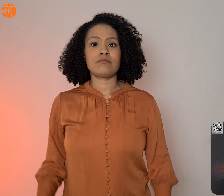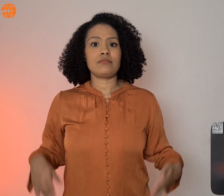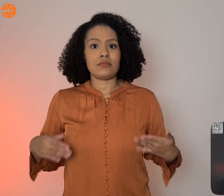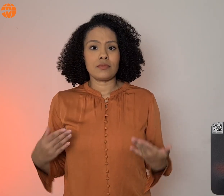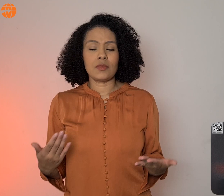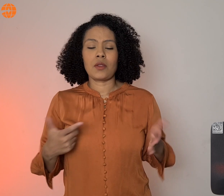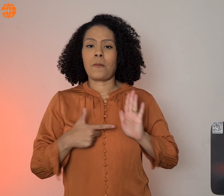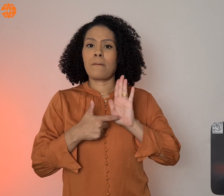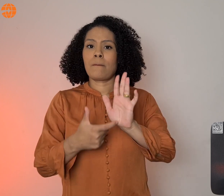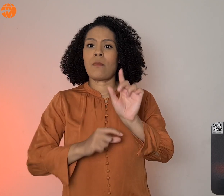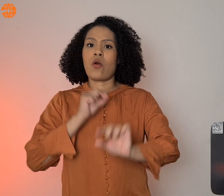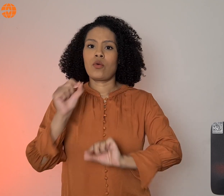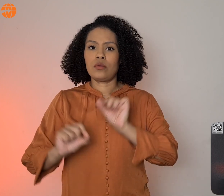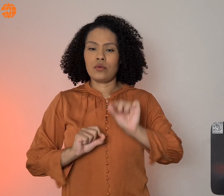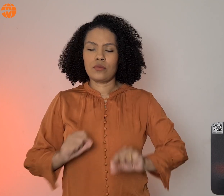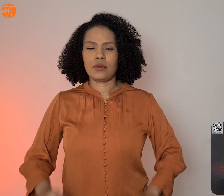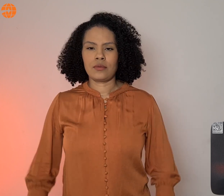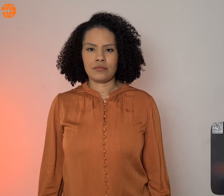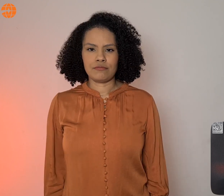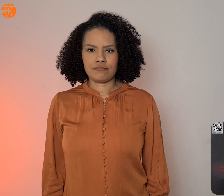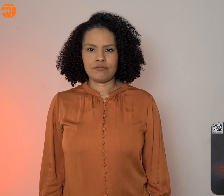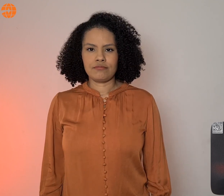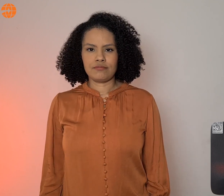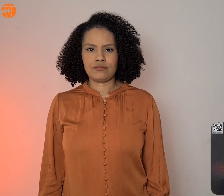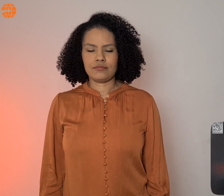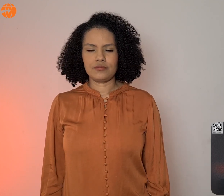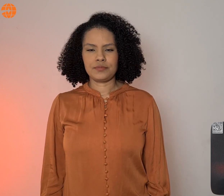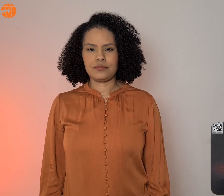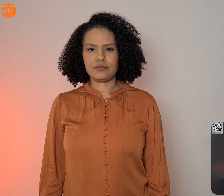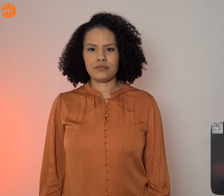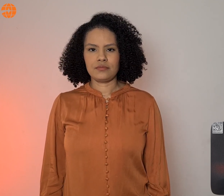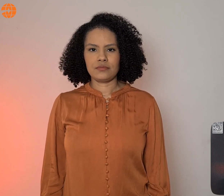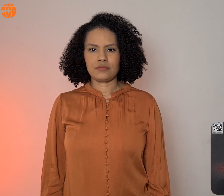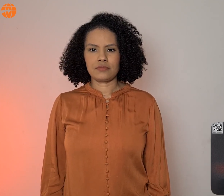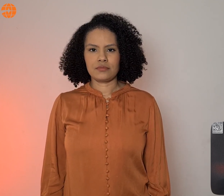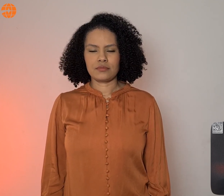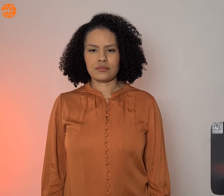earth. That's another one. E assim ele diz que